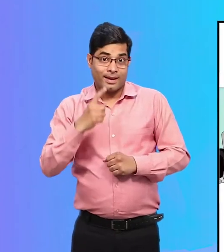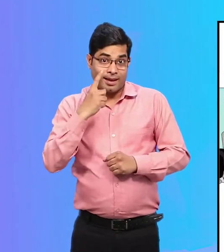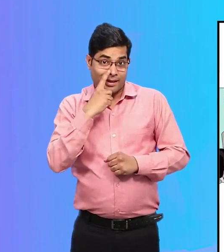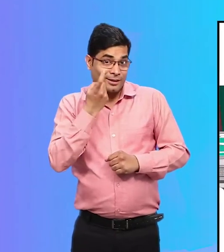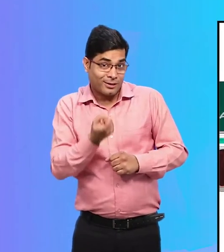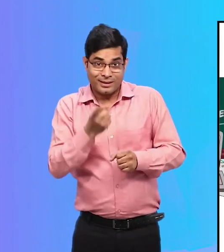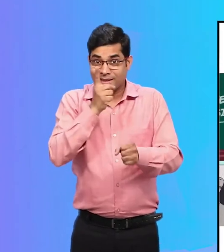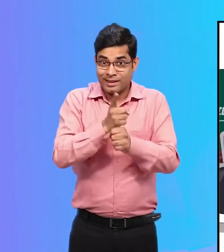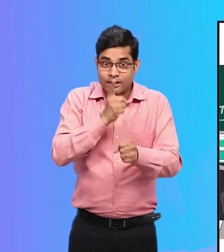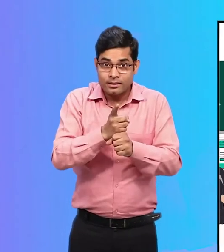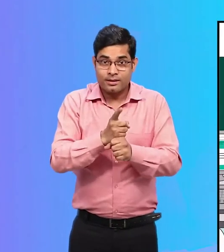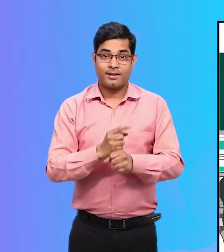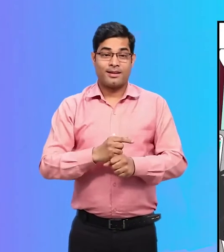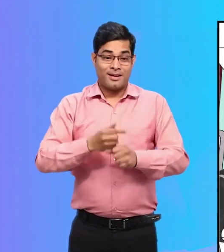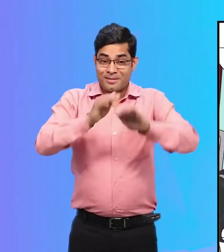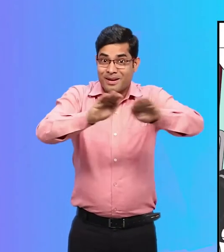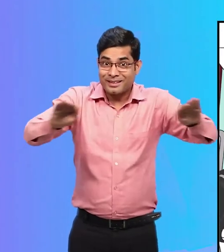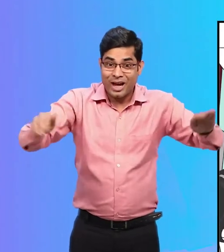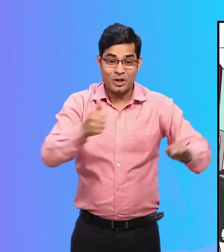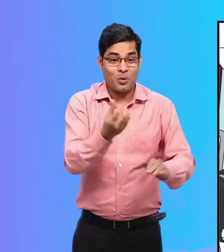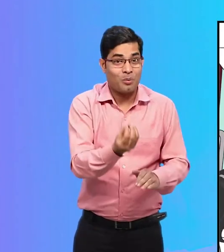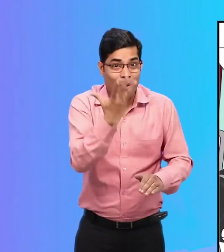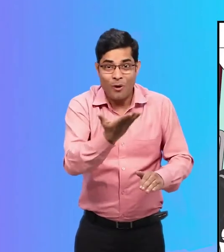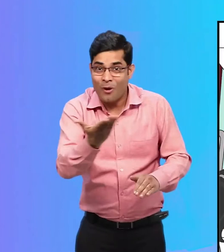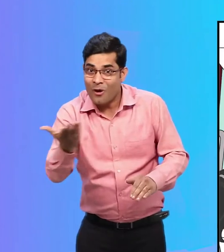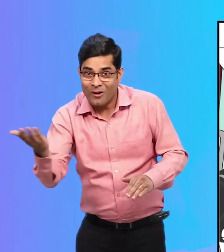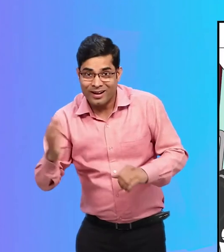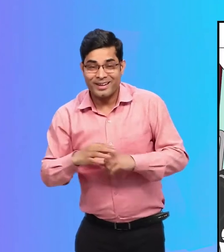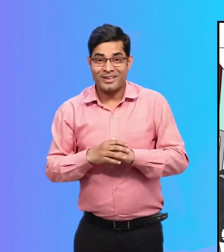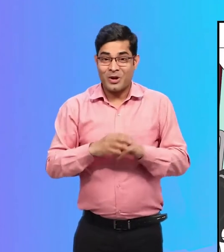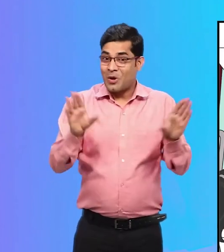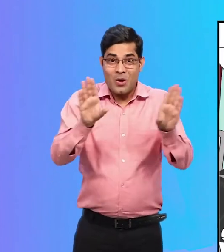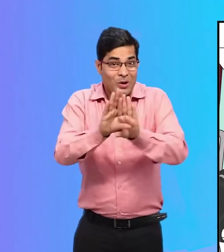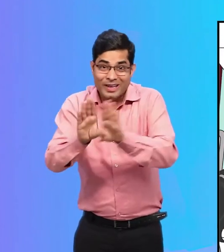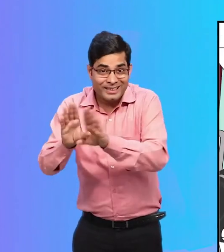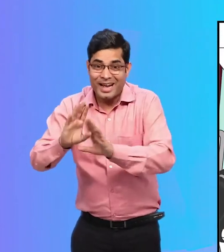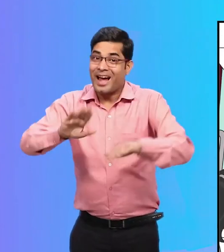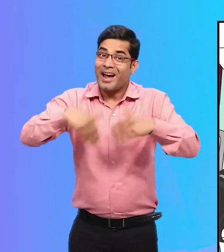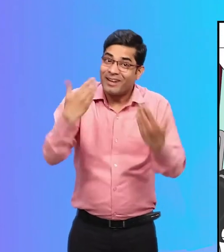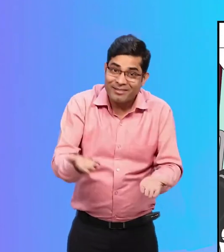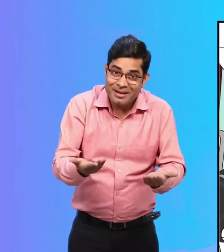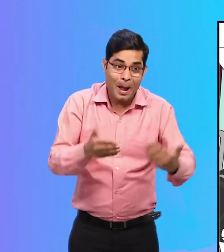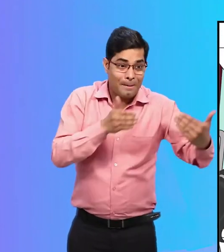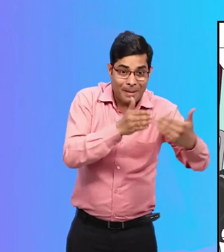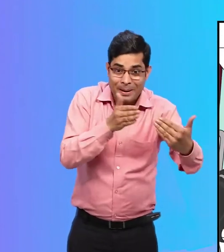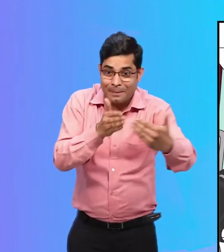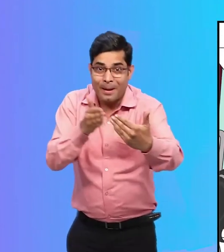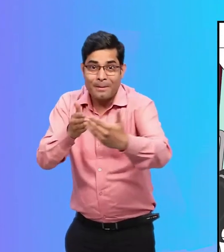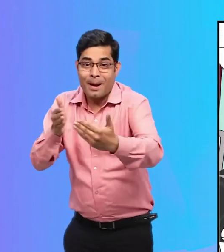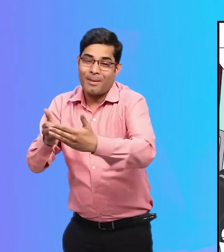Jyoti ma'am says, "Good morning, children. It's lovely to meet you all after the vacations."